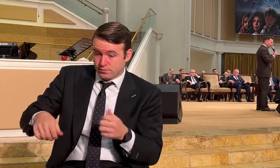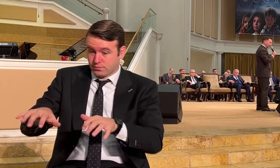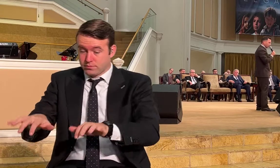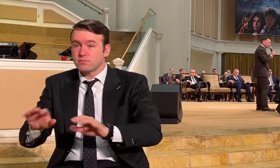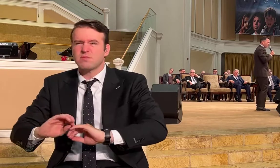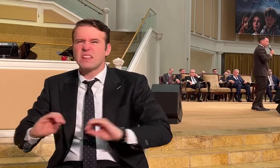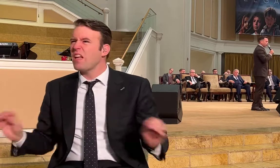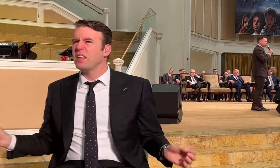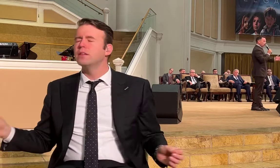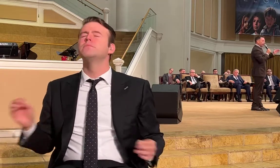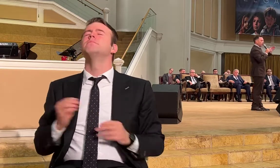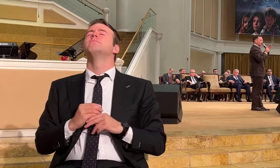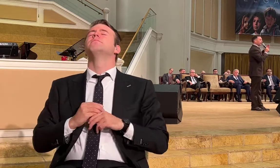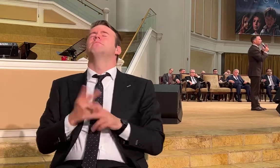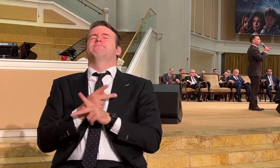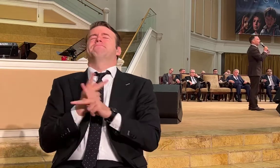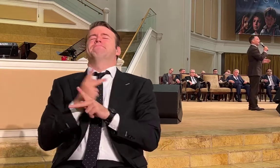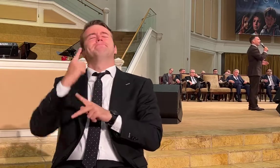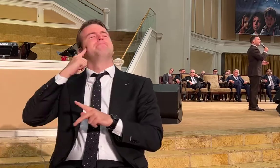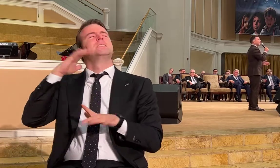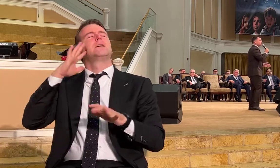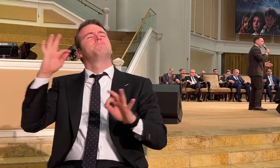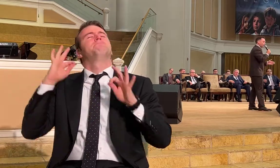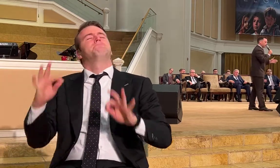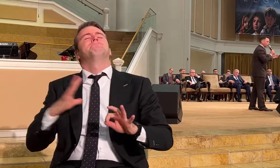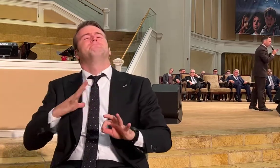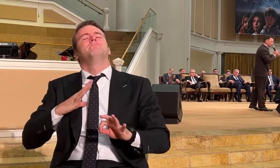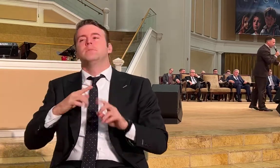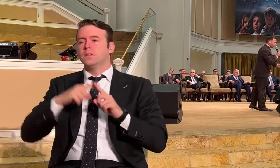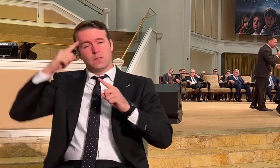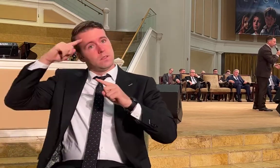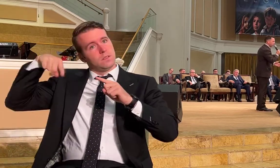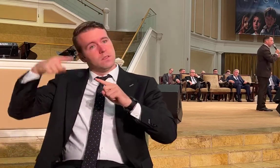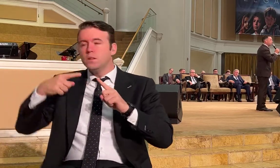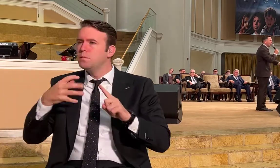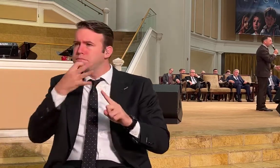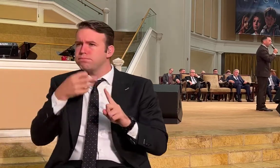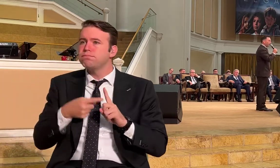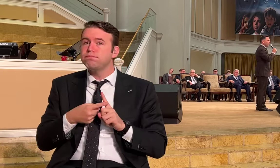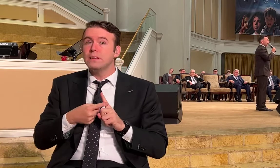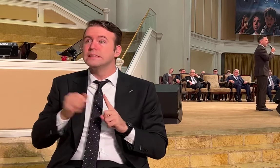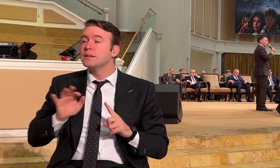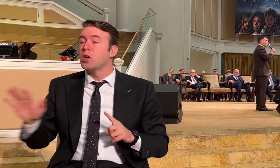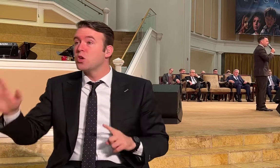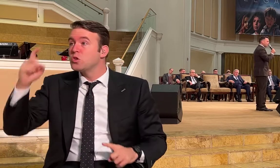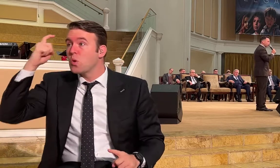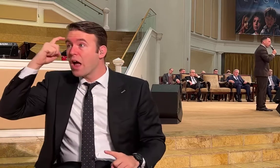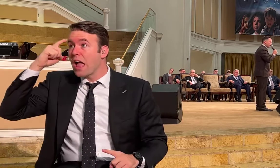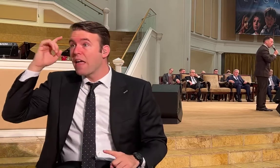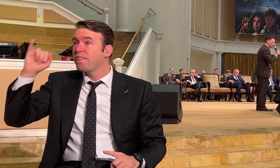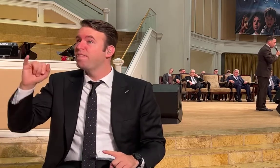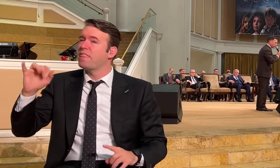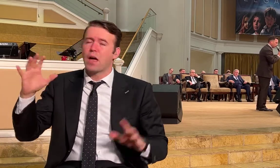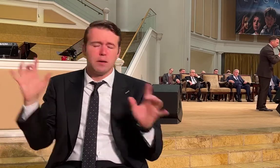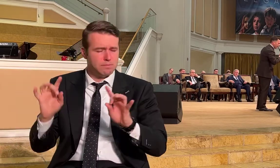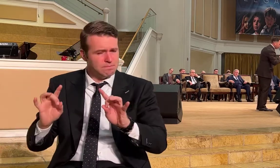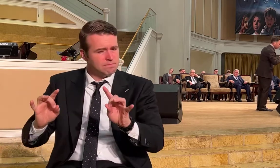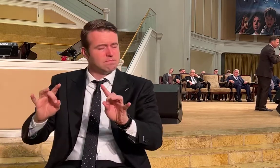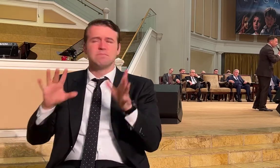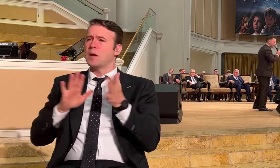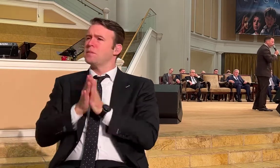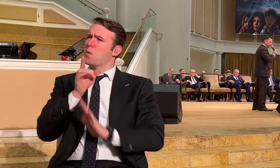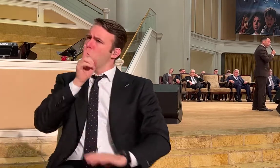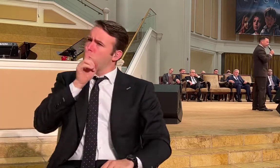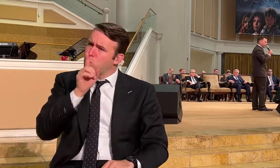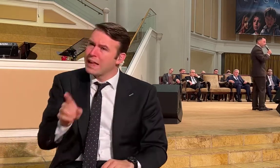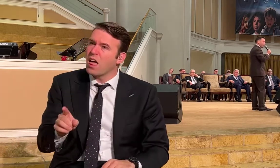on the piano. What is going on in your head is often more real and more powerful than what is even going on in your life.